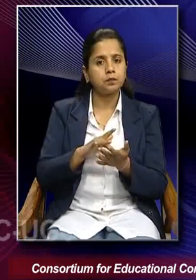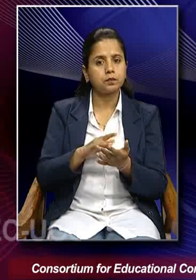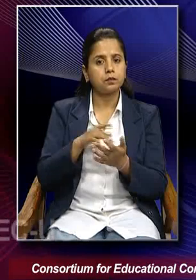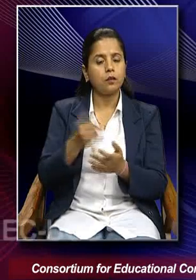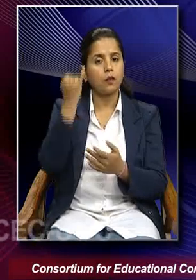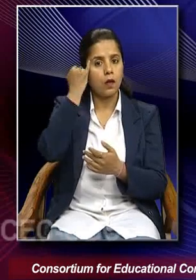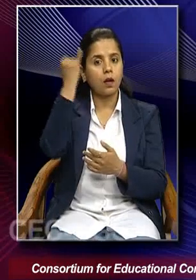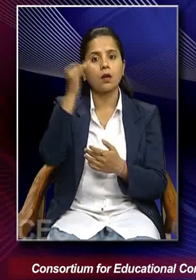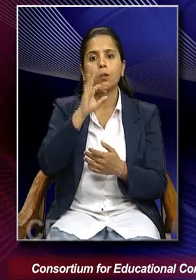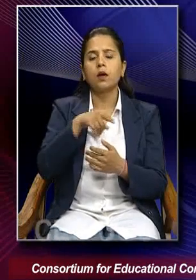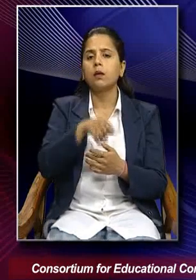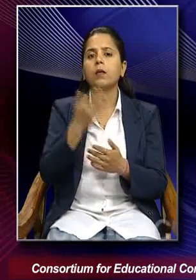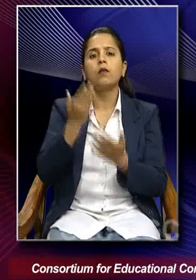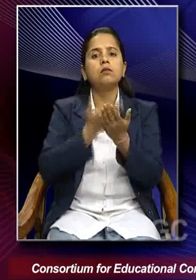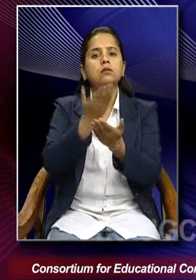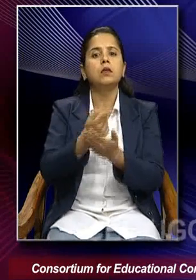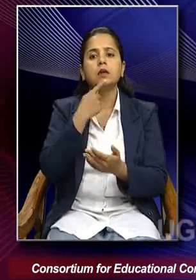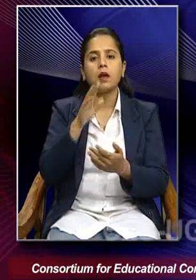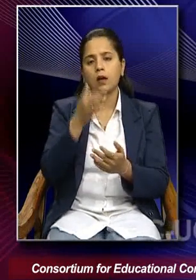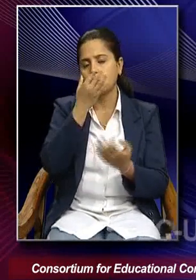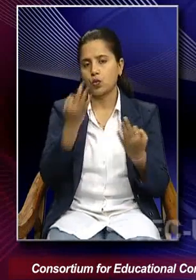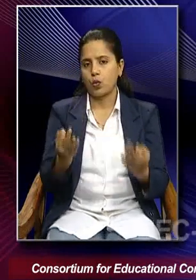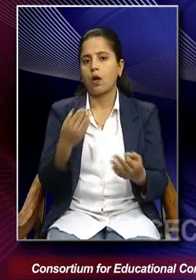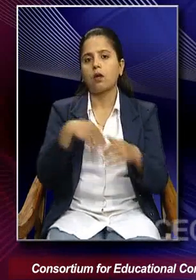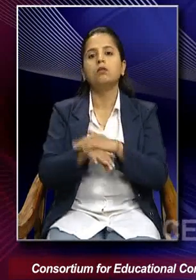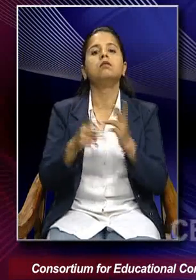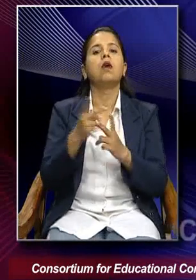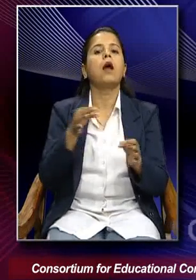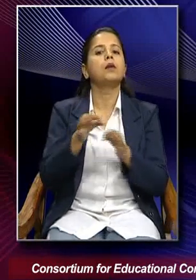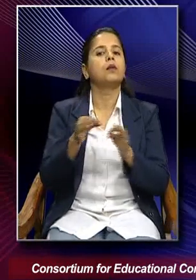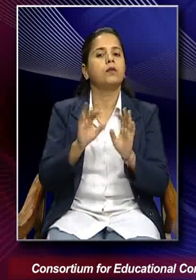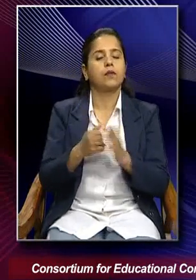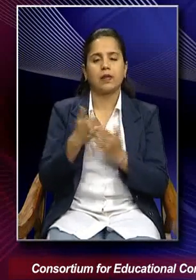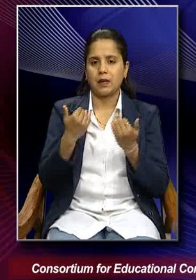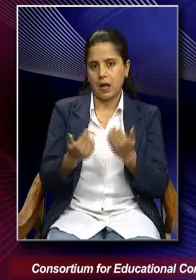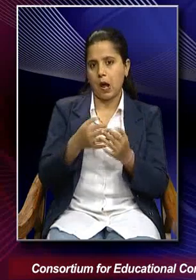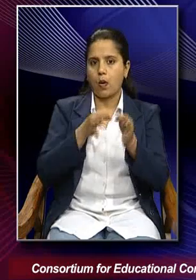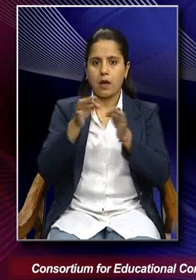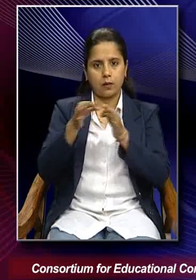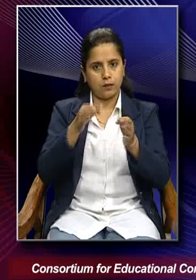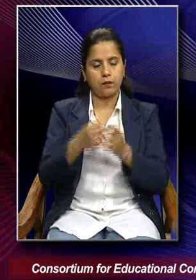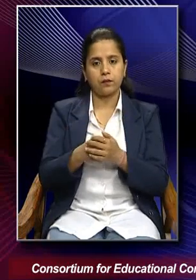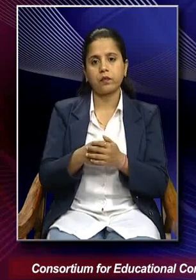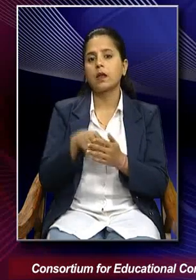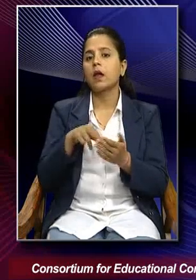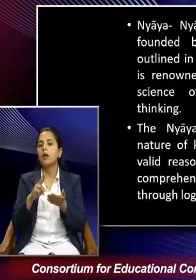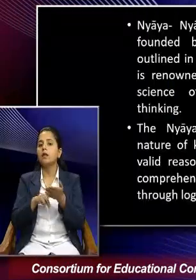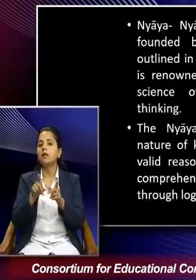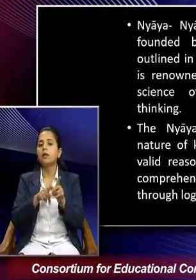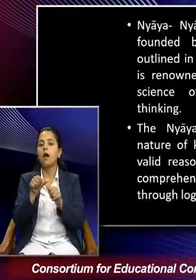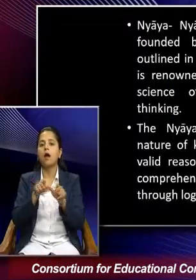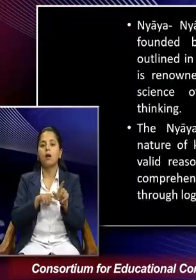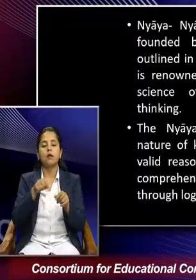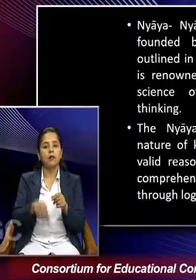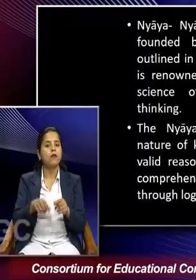idea that is being proposed in the yoga philosophy. Coming now to Nyaya philosophy.